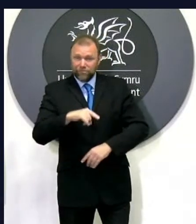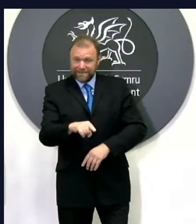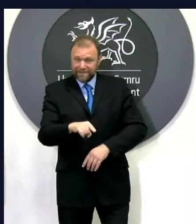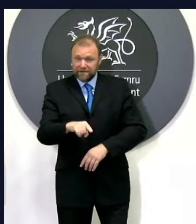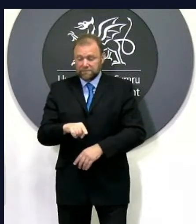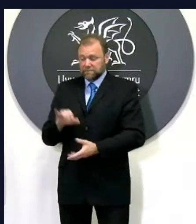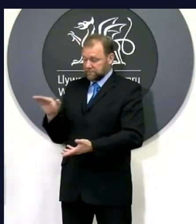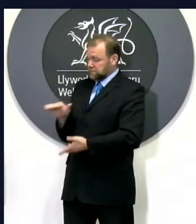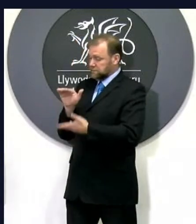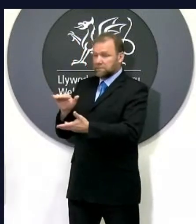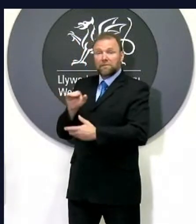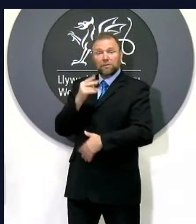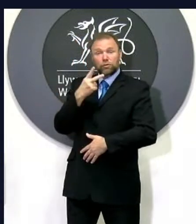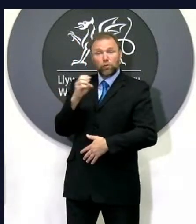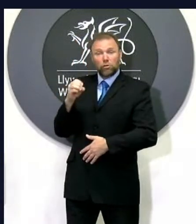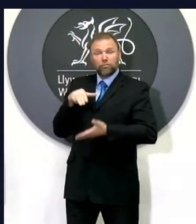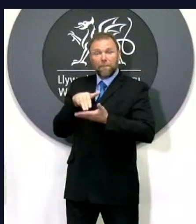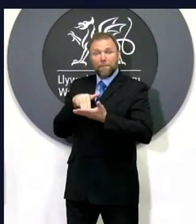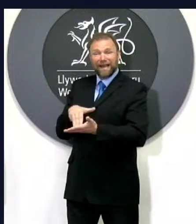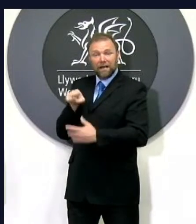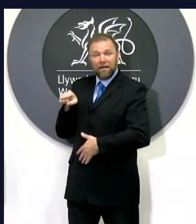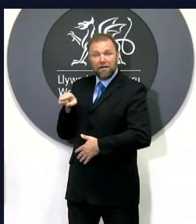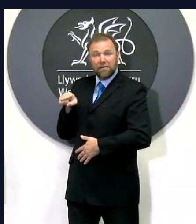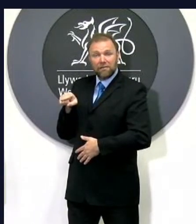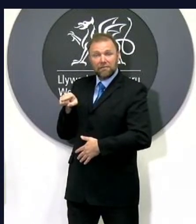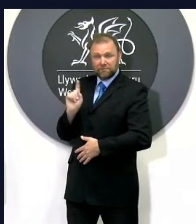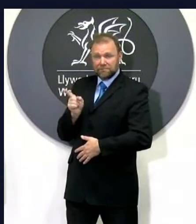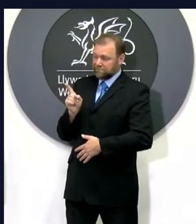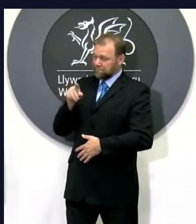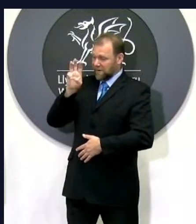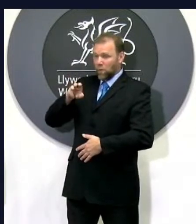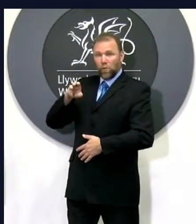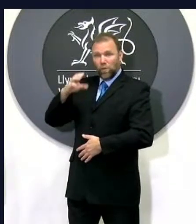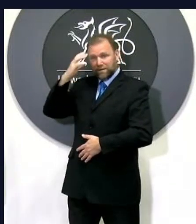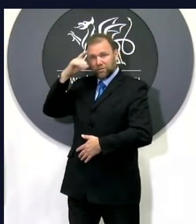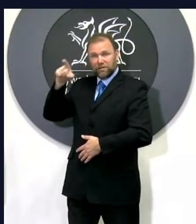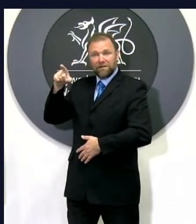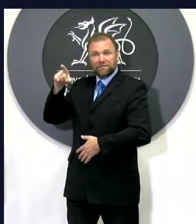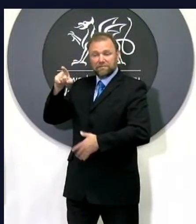£200 million aside in the Welsh Government's budget for the